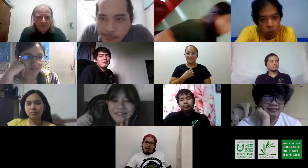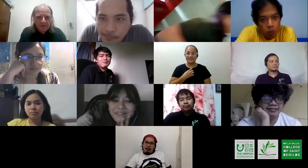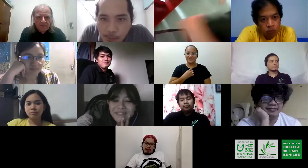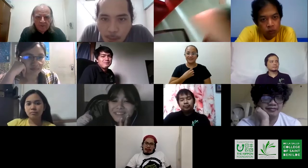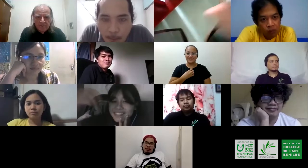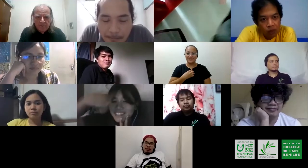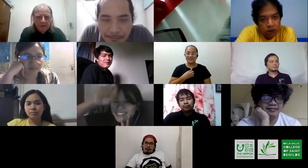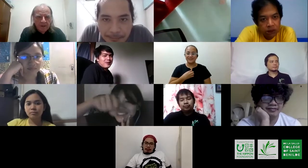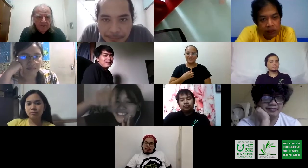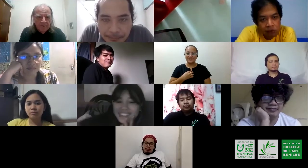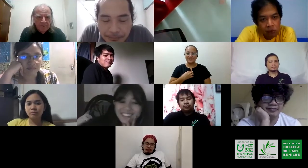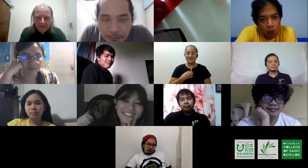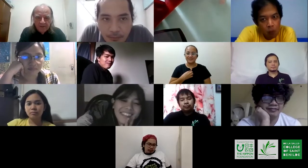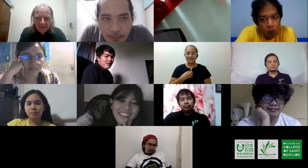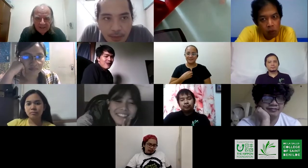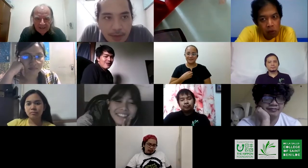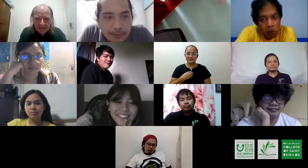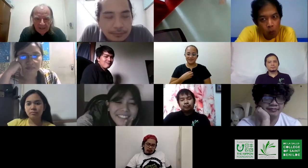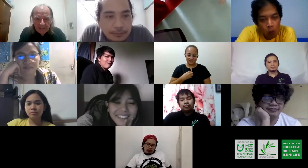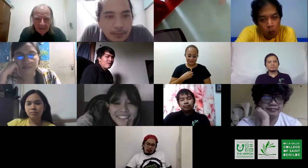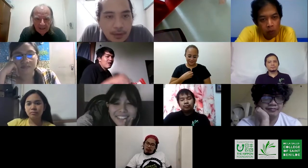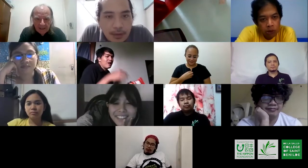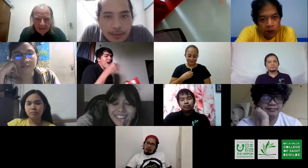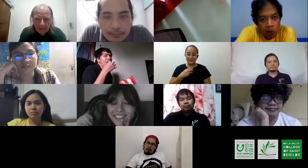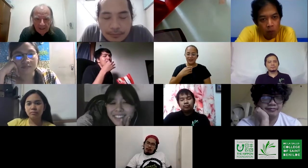a little strange here.